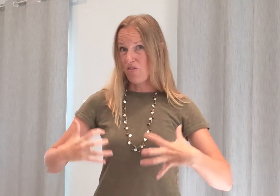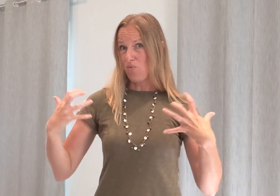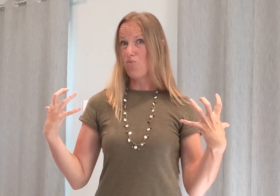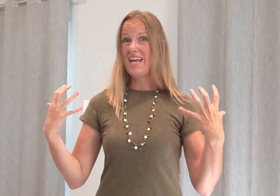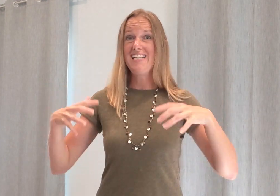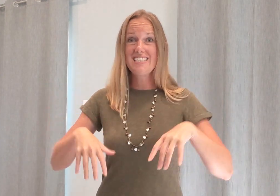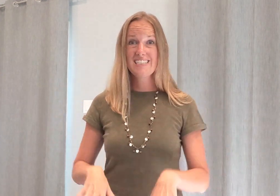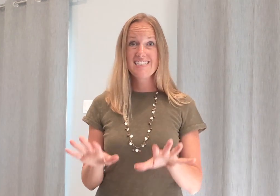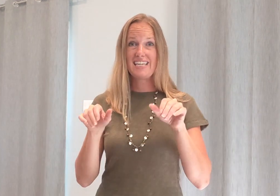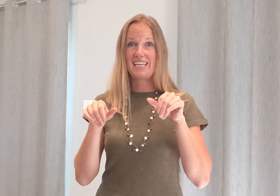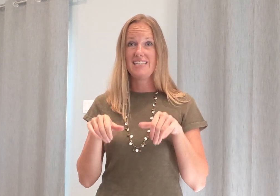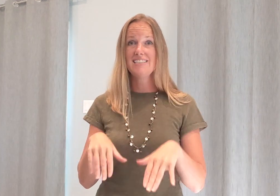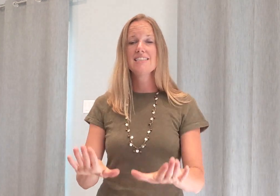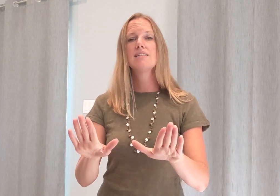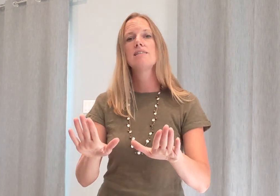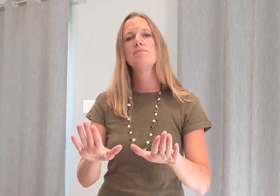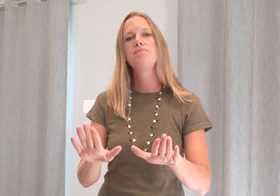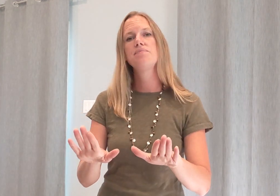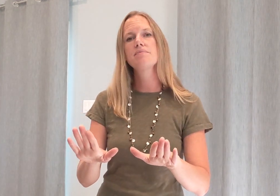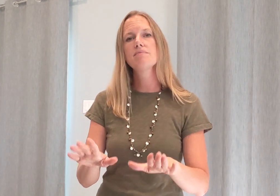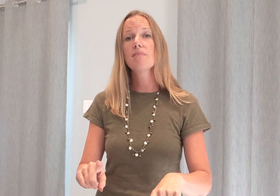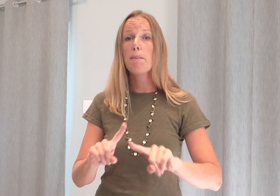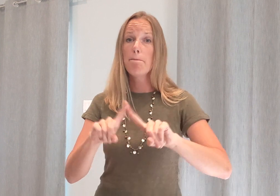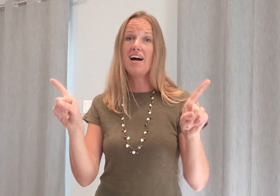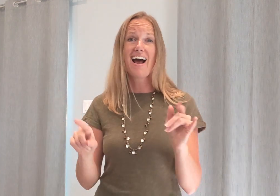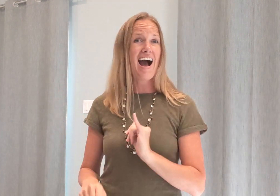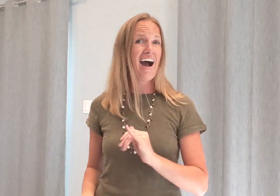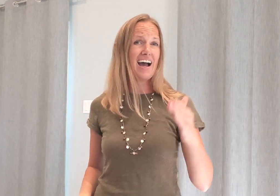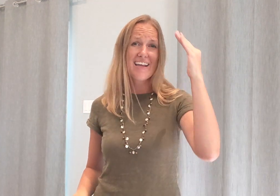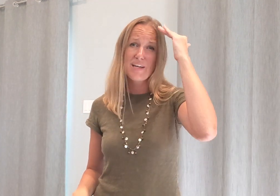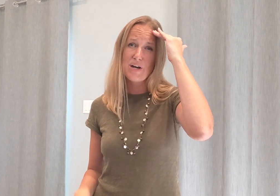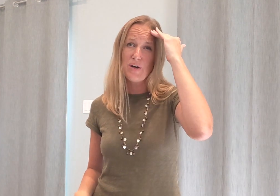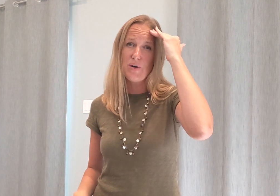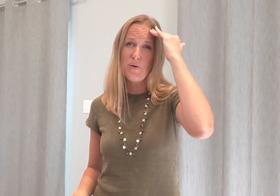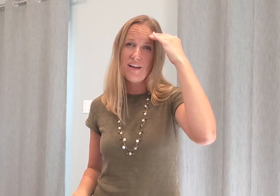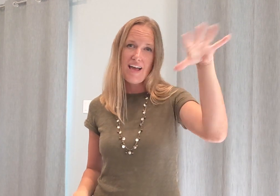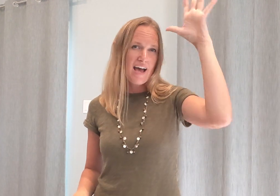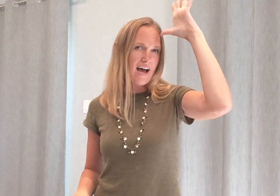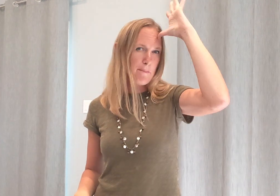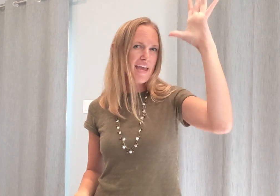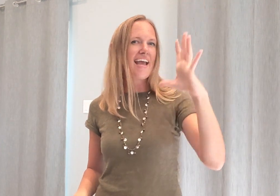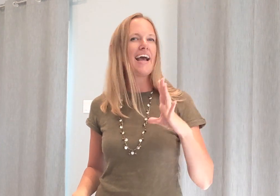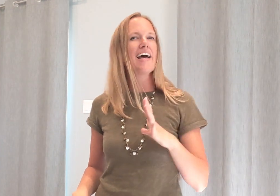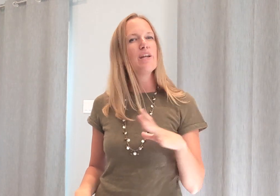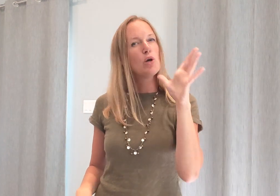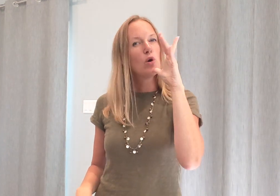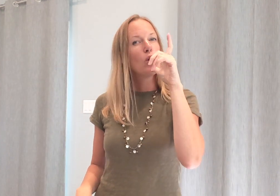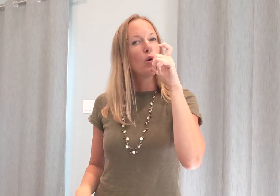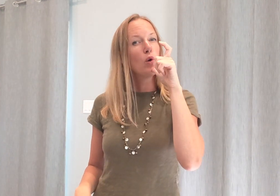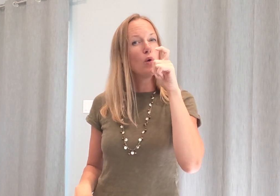the raging seas, but I know a man